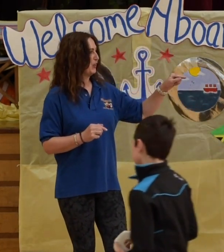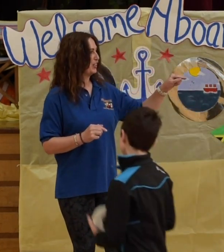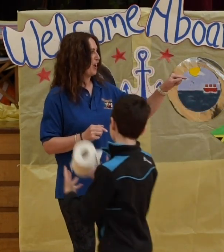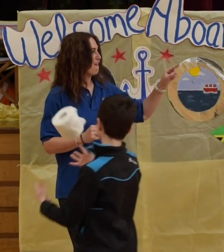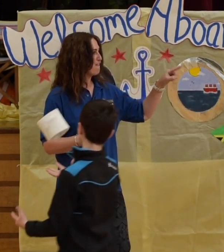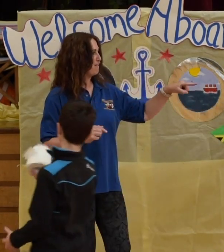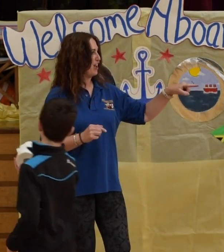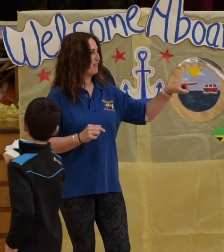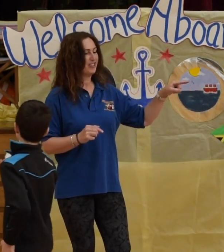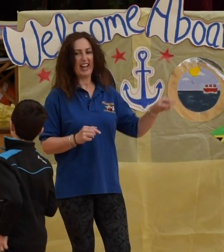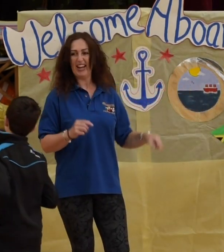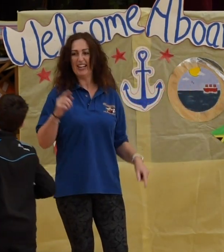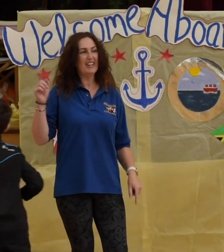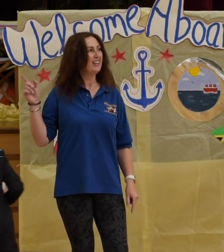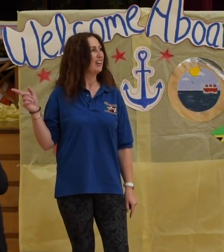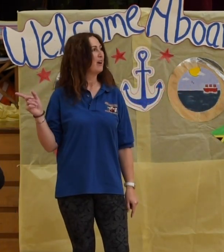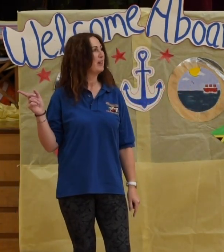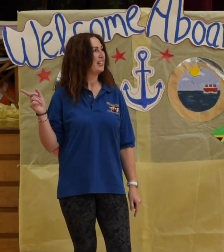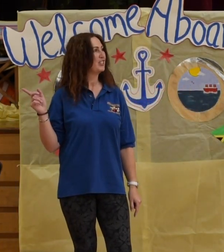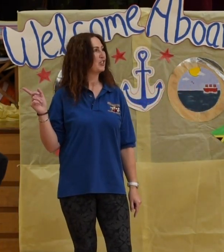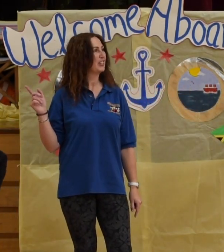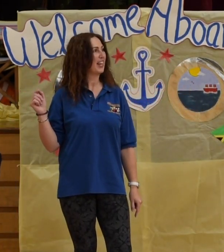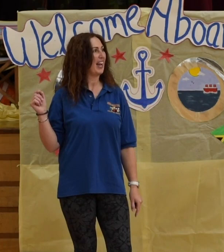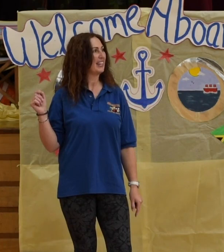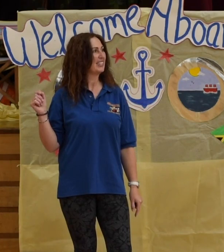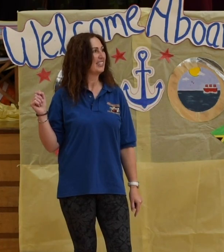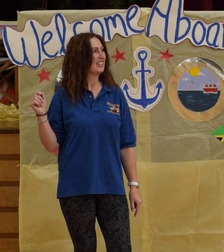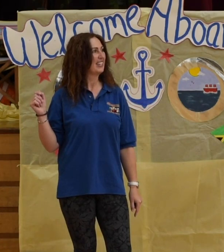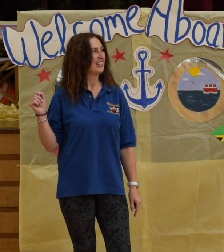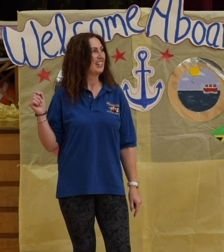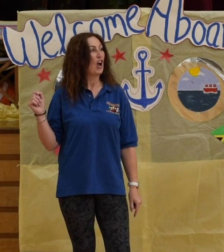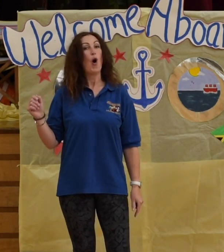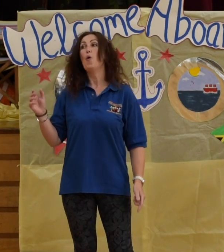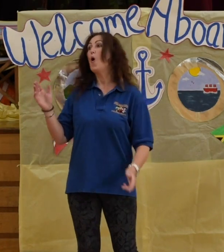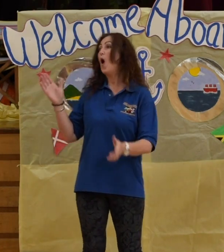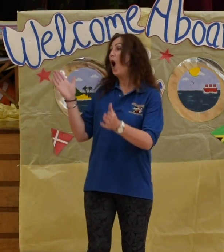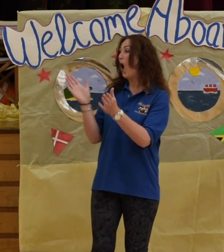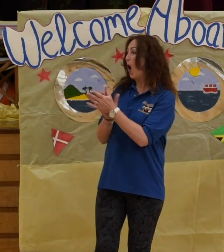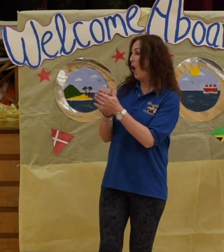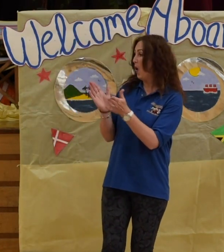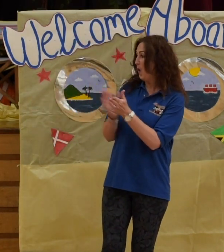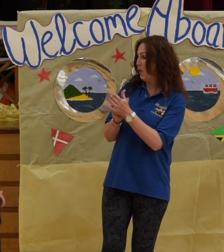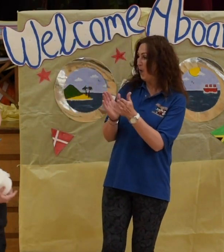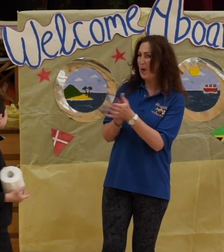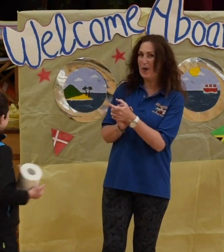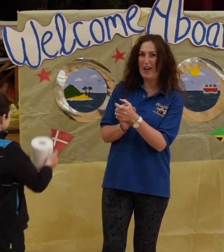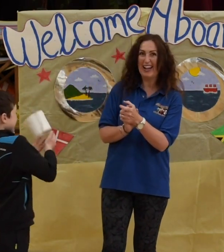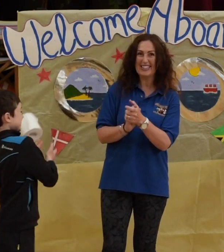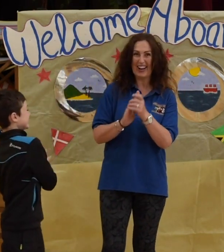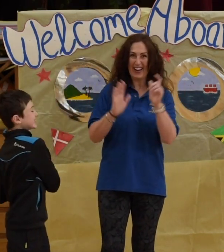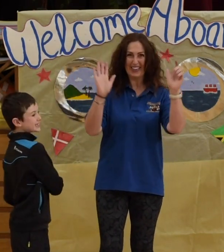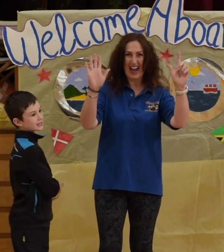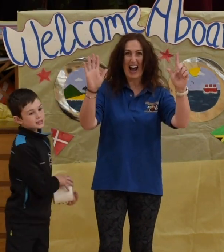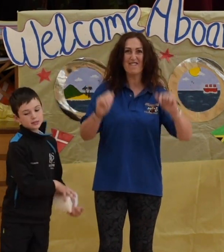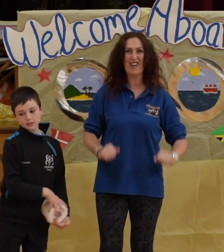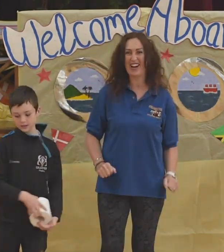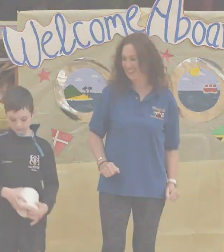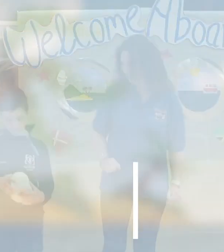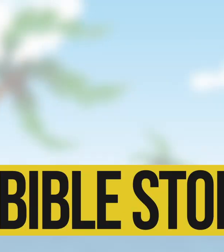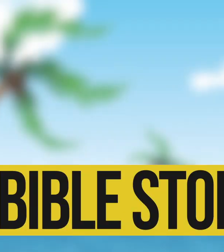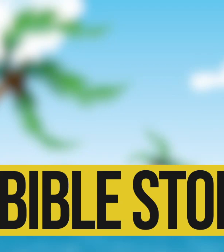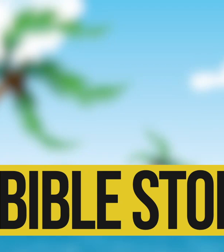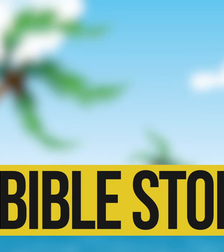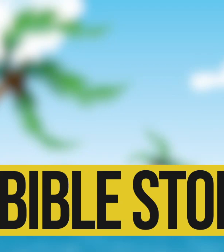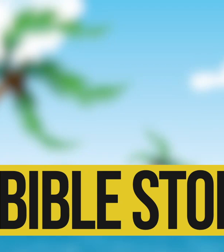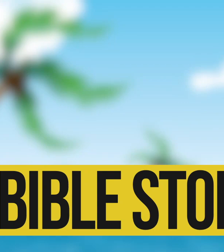Olivia scored 15. How many did Jordan get? 17. Whoa! Well done. Have